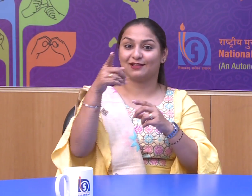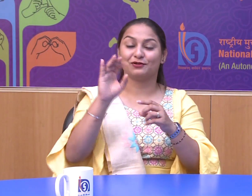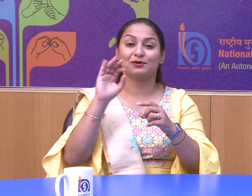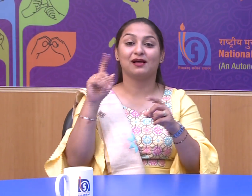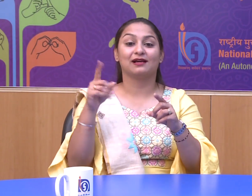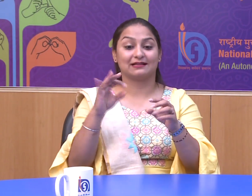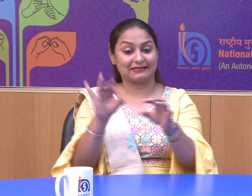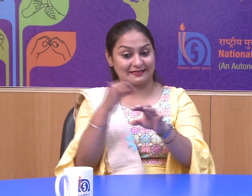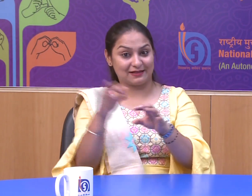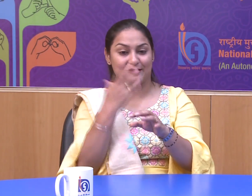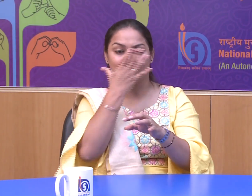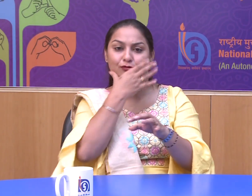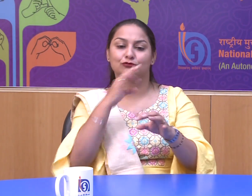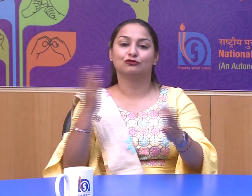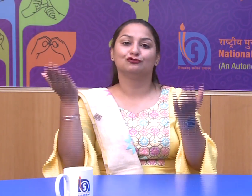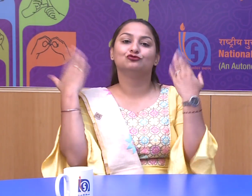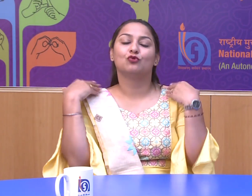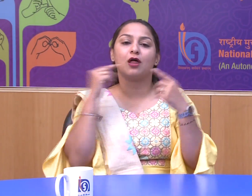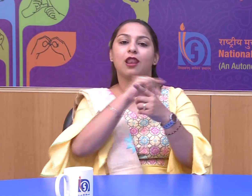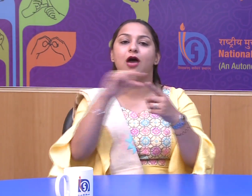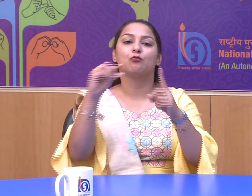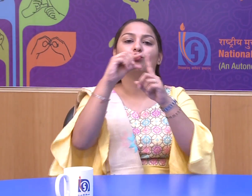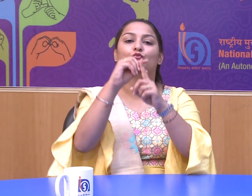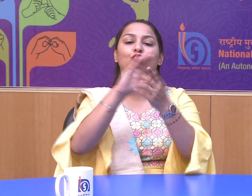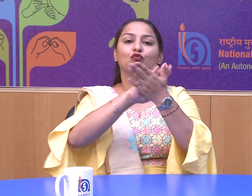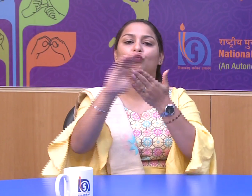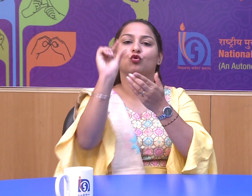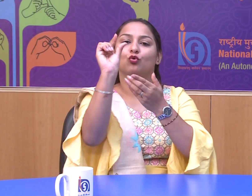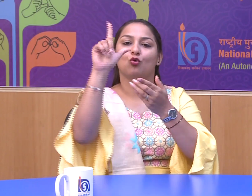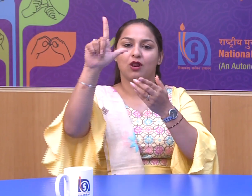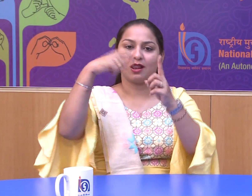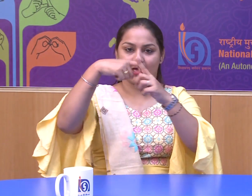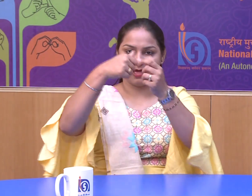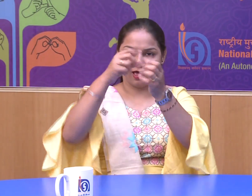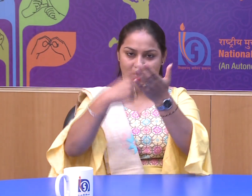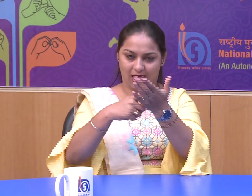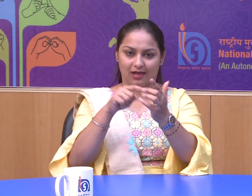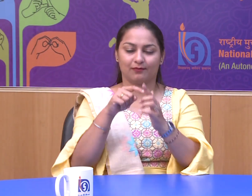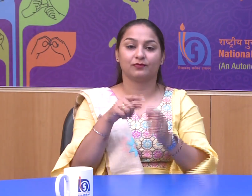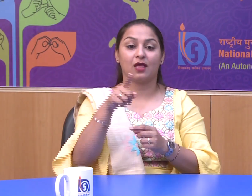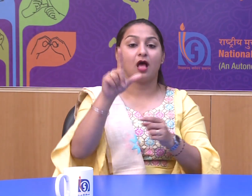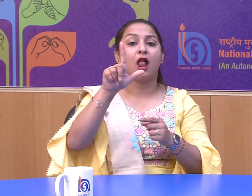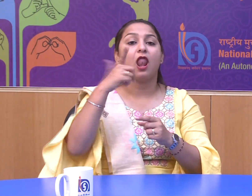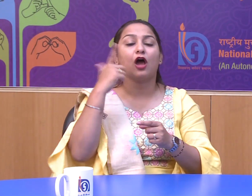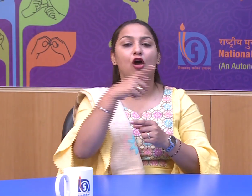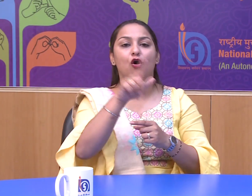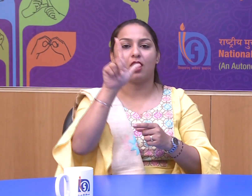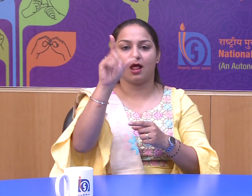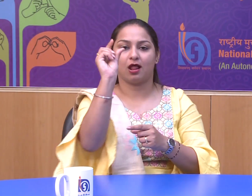fulkaris. In and around Lucknow came up the chicken work on